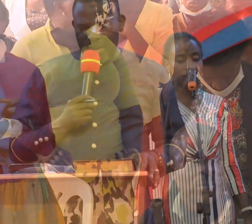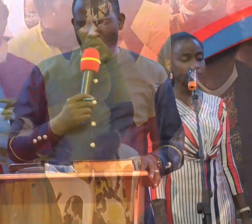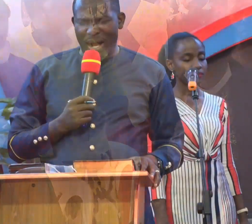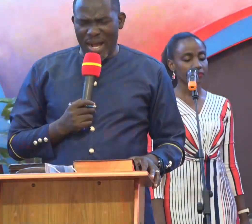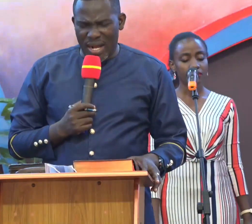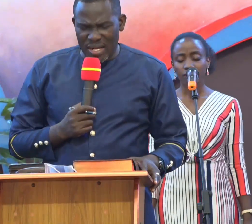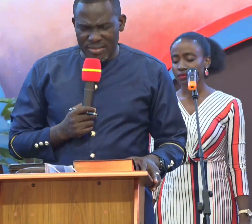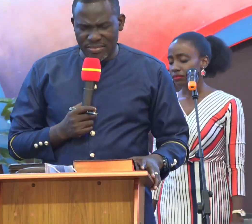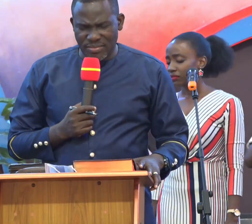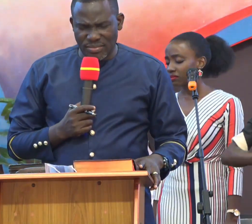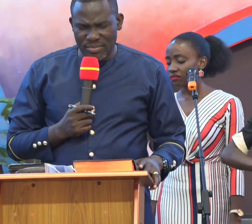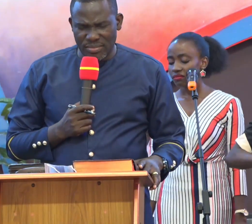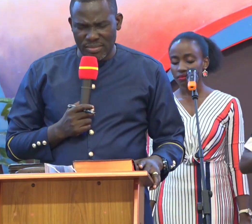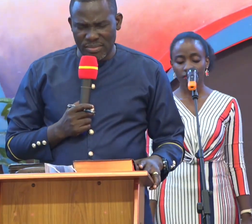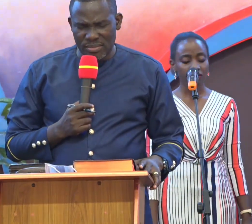Mukama wa